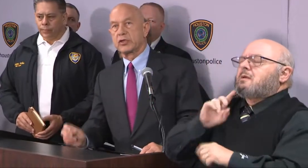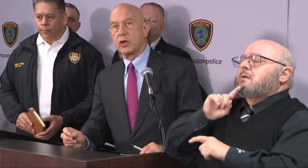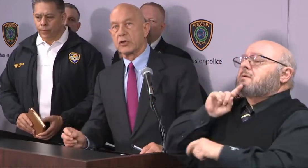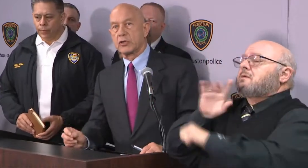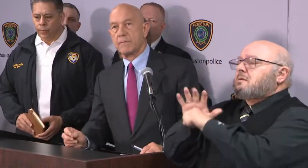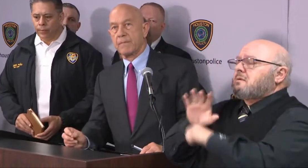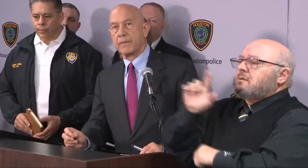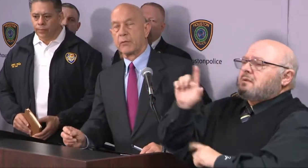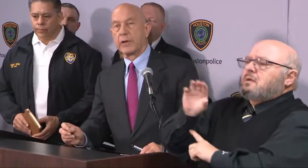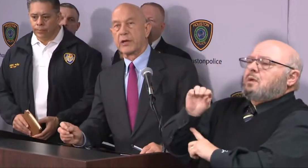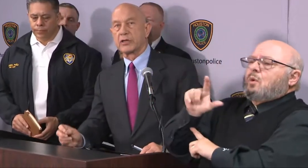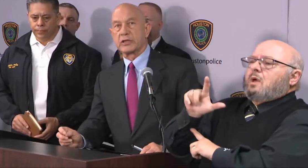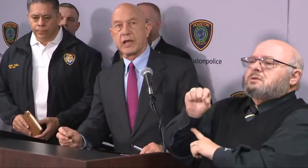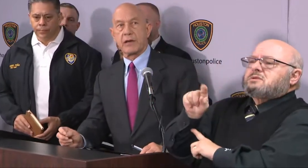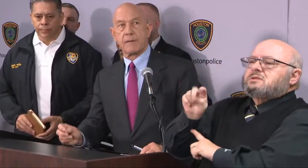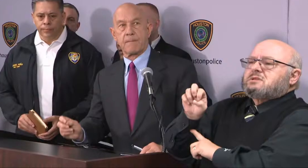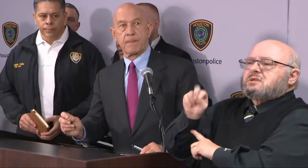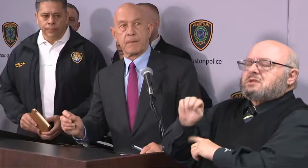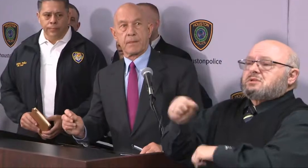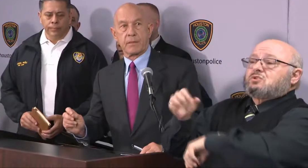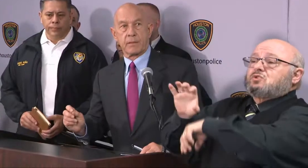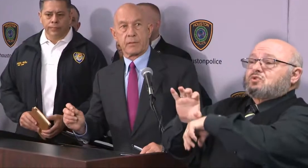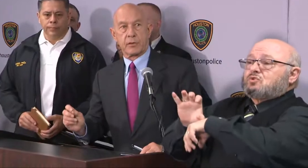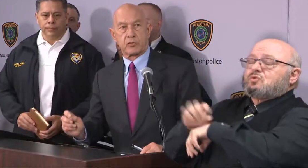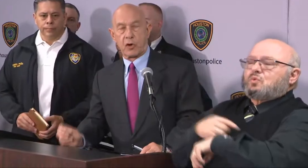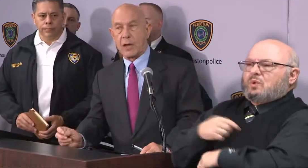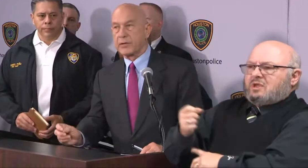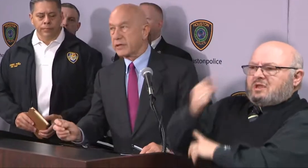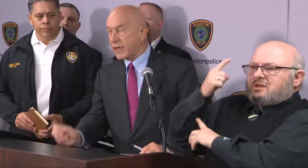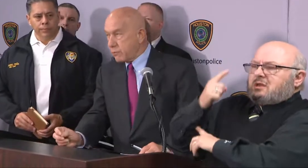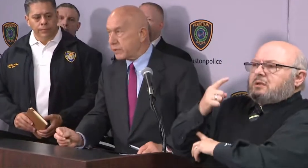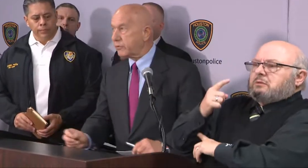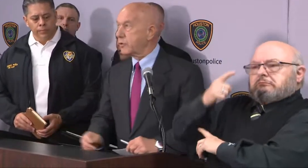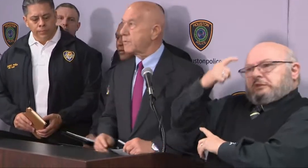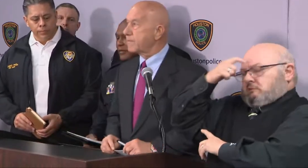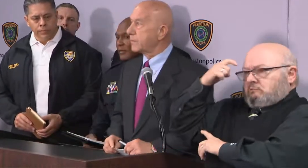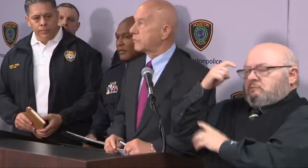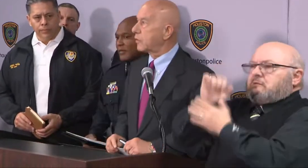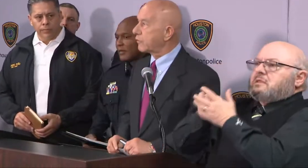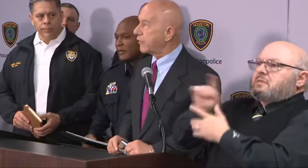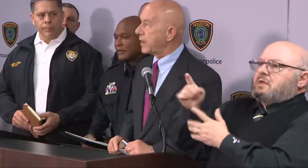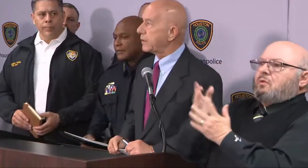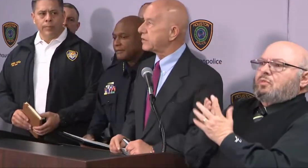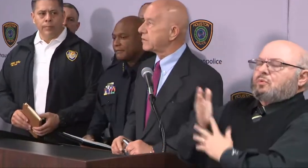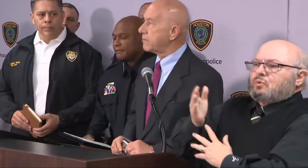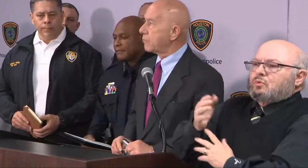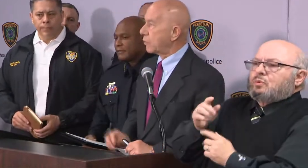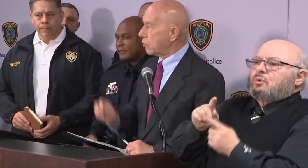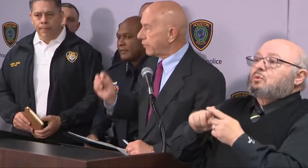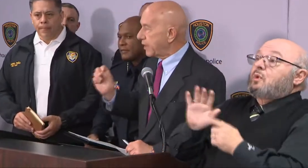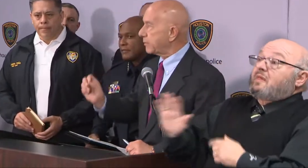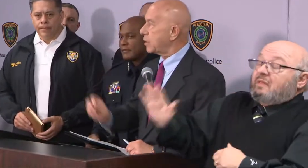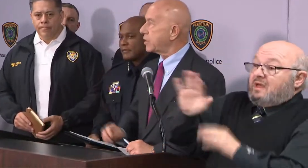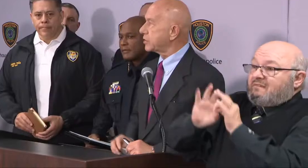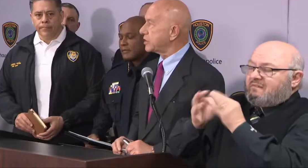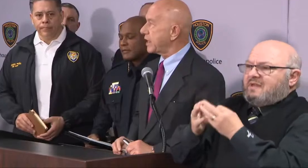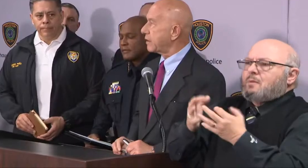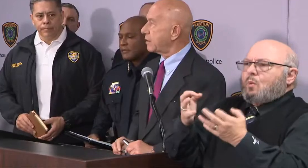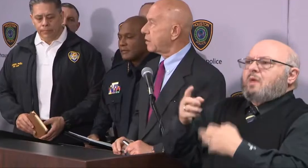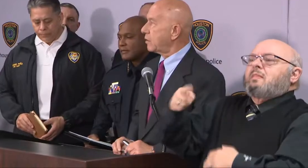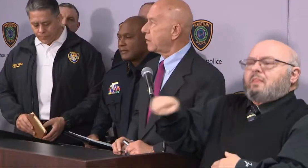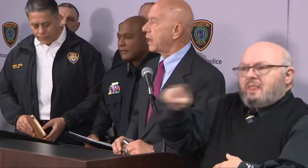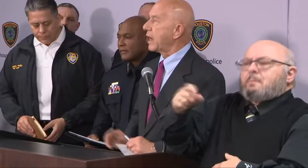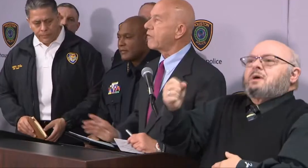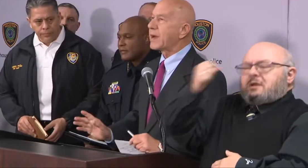Osteen's church that we understand the trauma that they went through to those families. We want them to